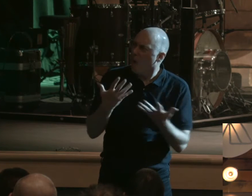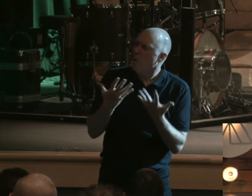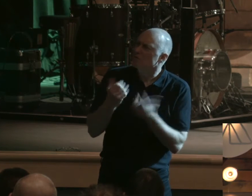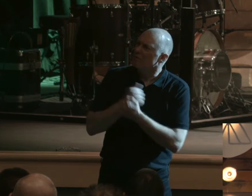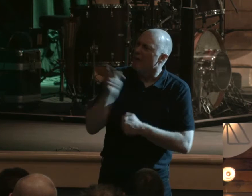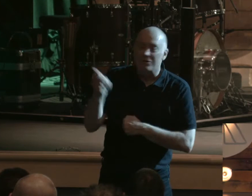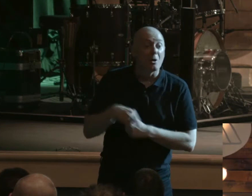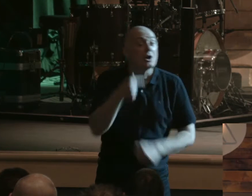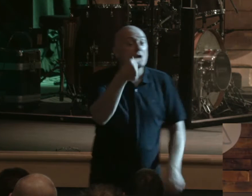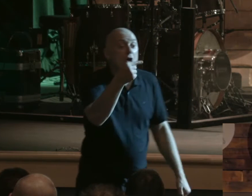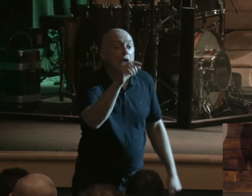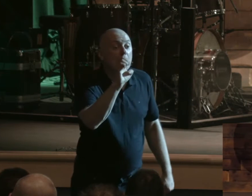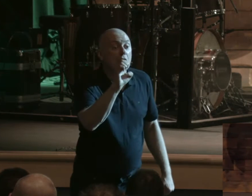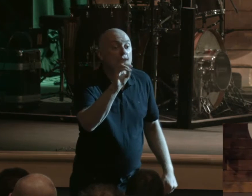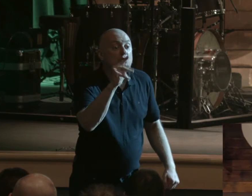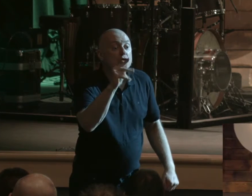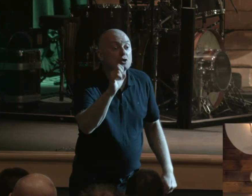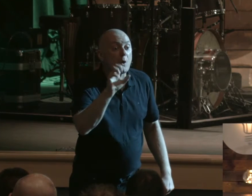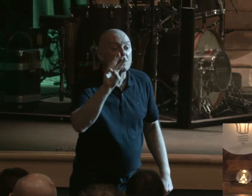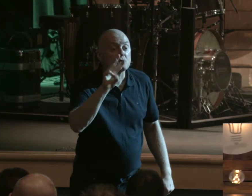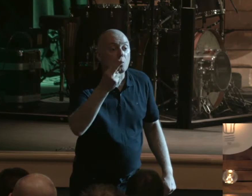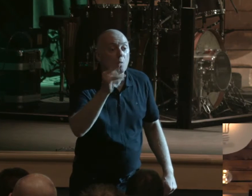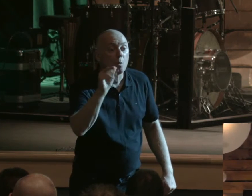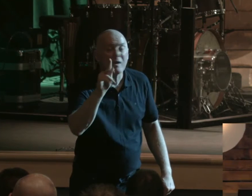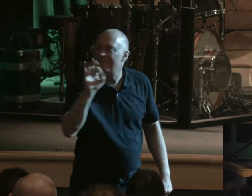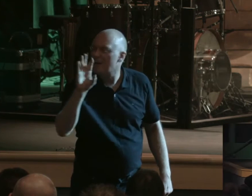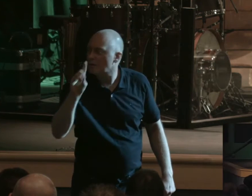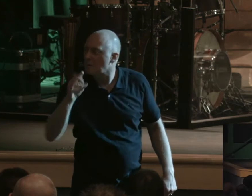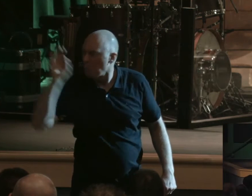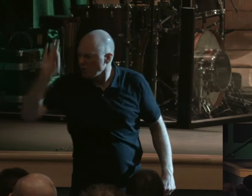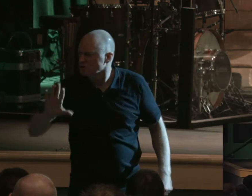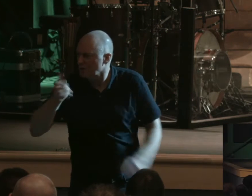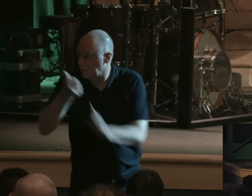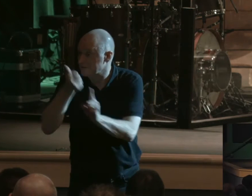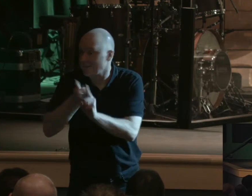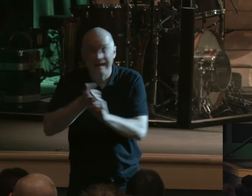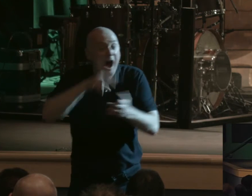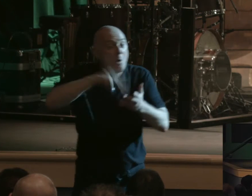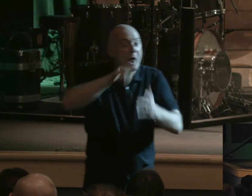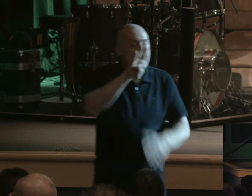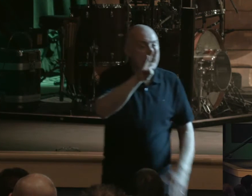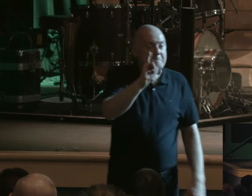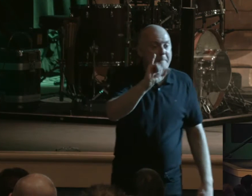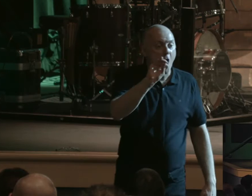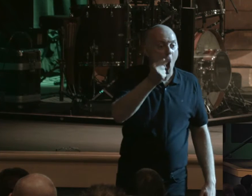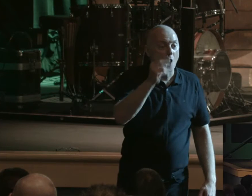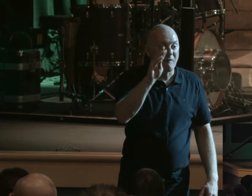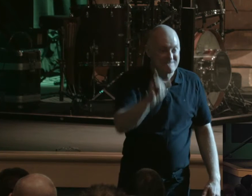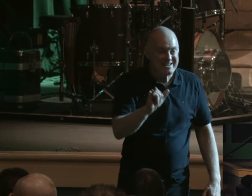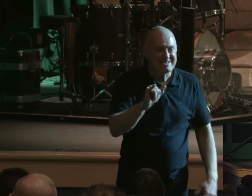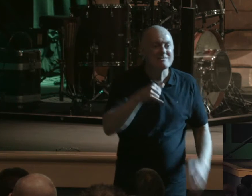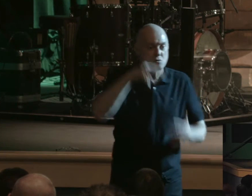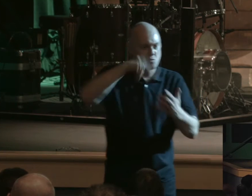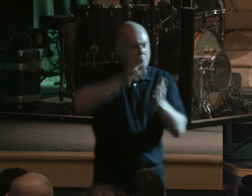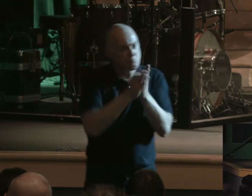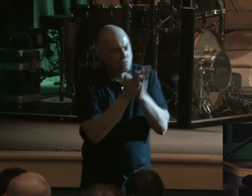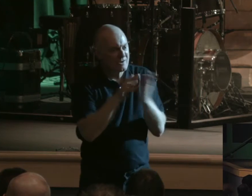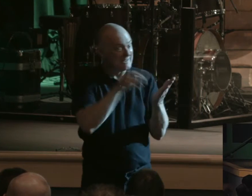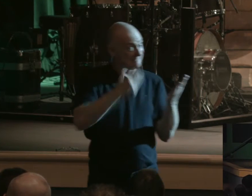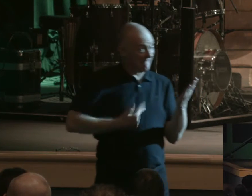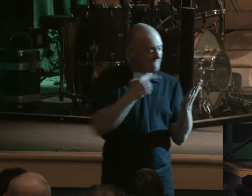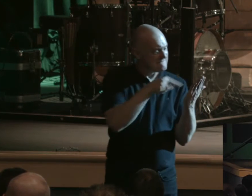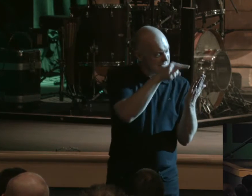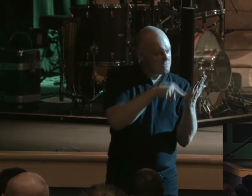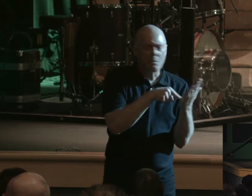situation? George Whitefield, he's one of my spiritual heroes. I recently read his biography again. I read it about 10 years ago, and I read it again about 6 months